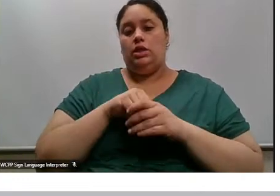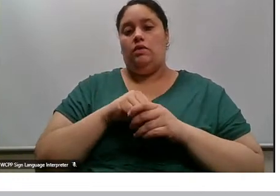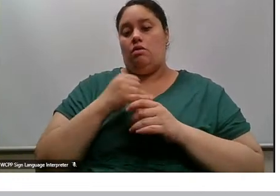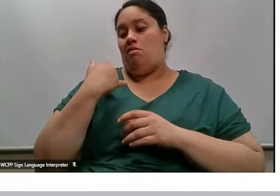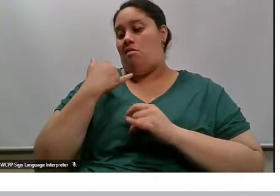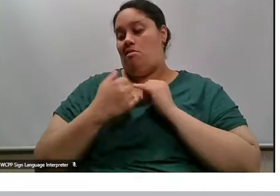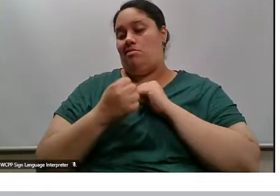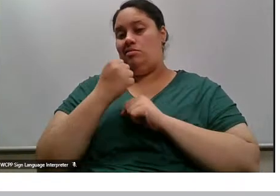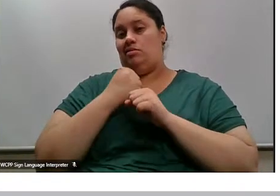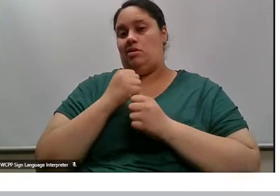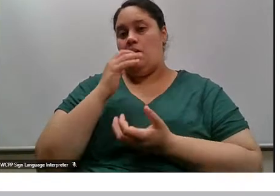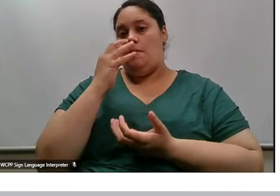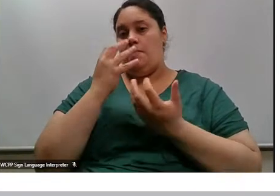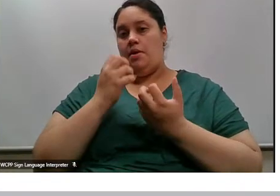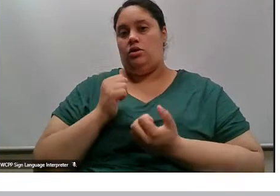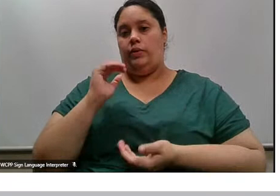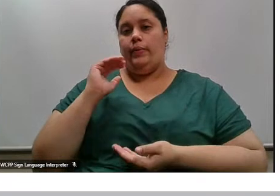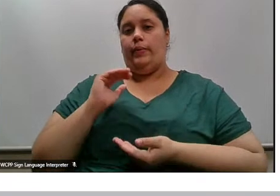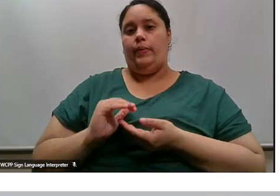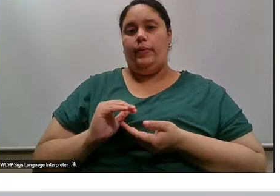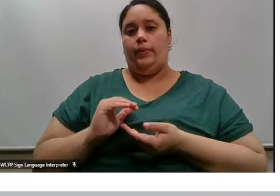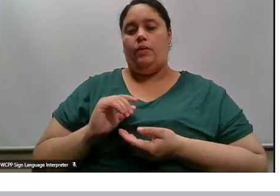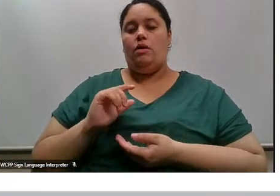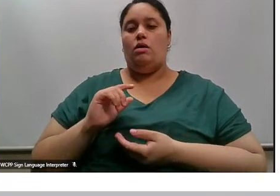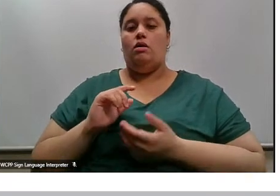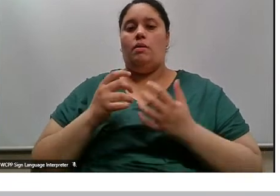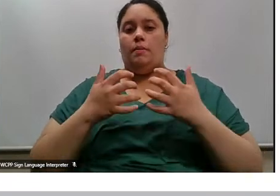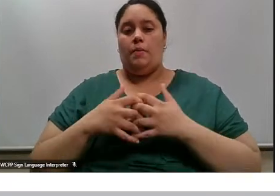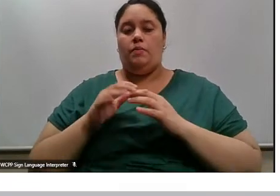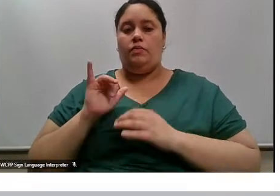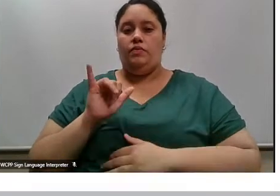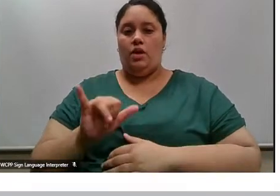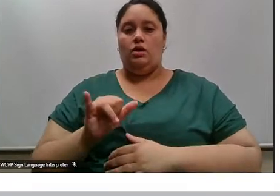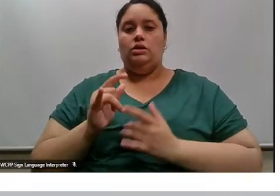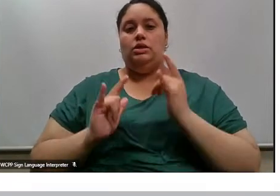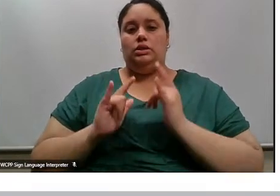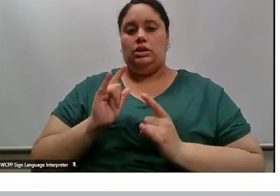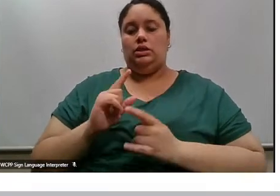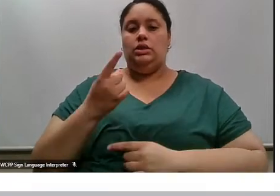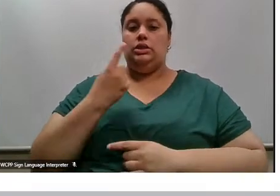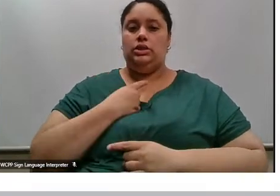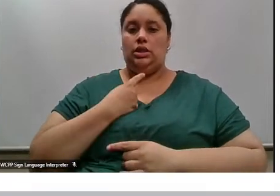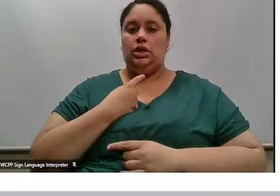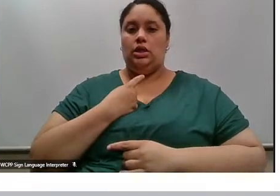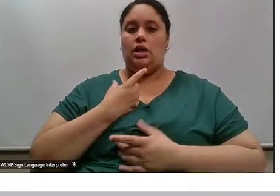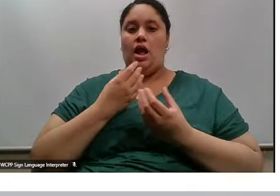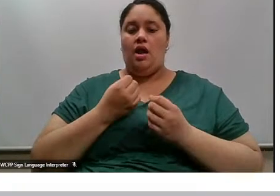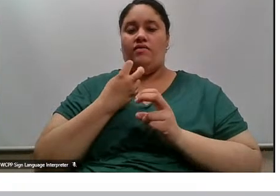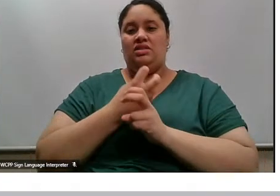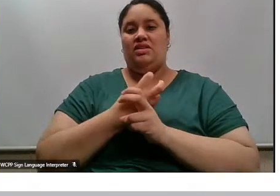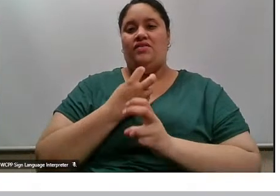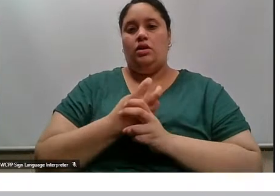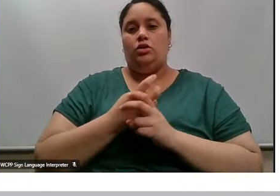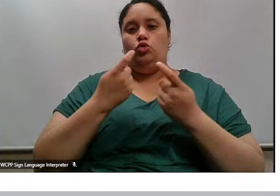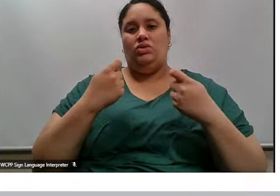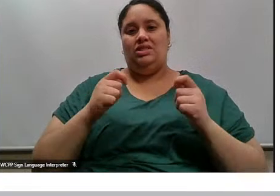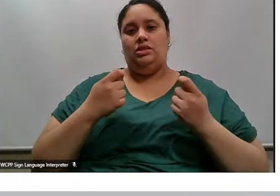last year's budget being reduced. Accordingly, the city did have difficulty in